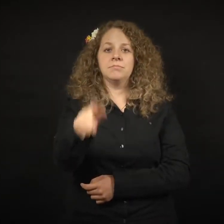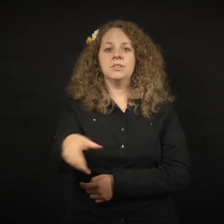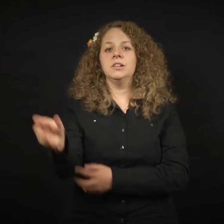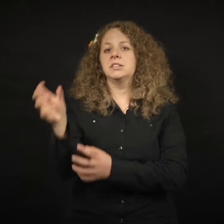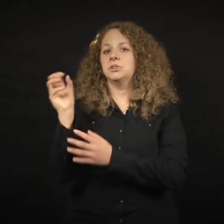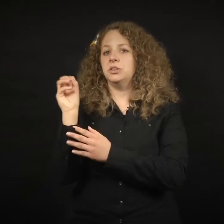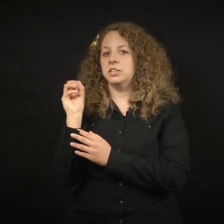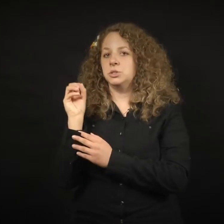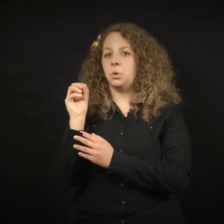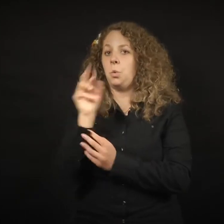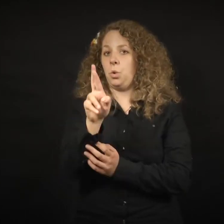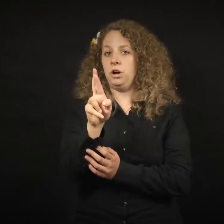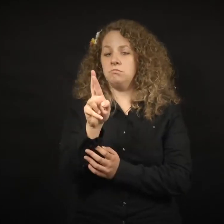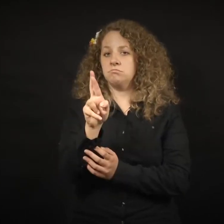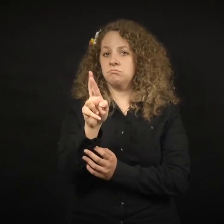The lexicalized or.